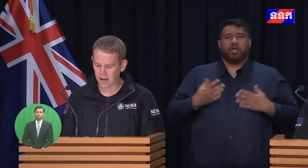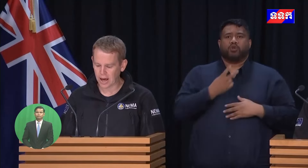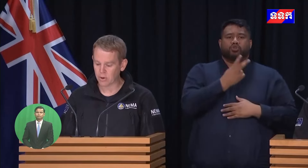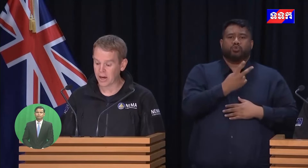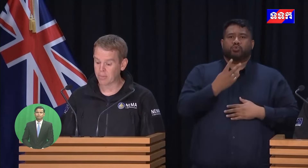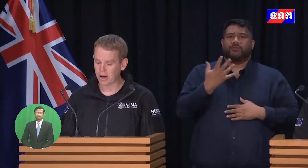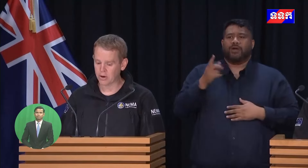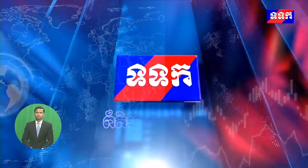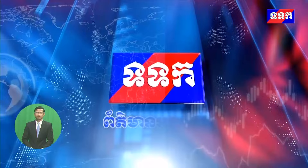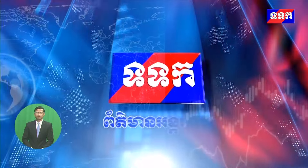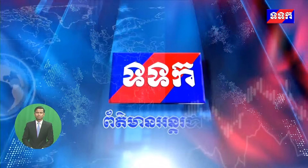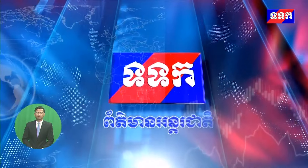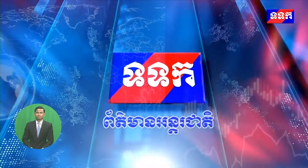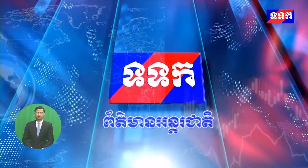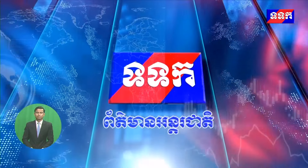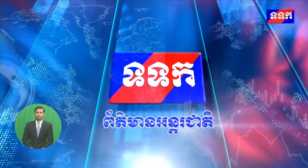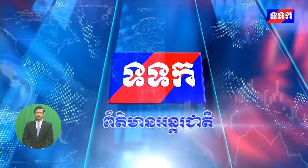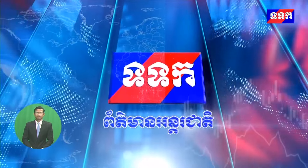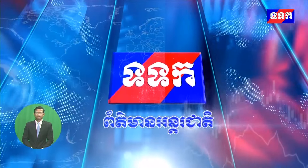Customers have been out without